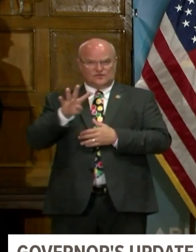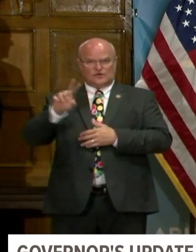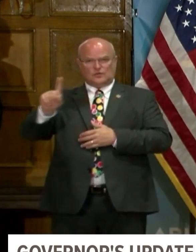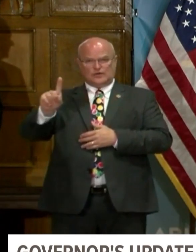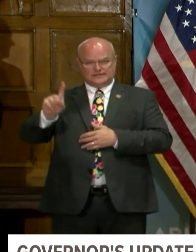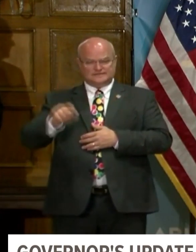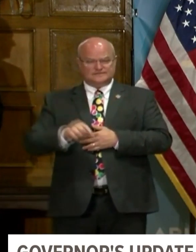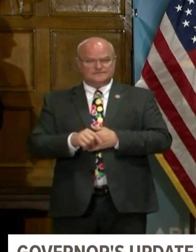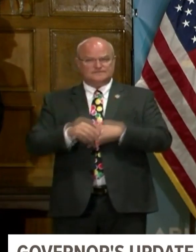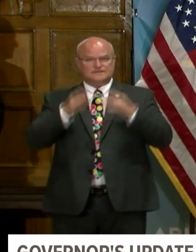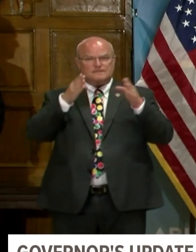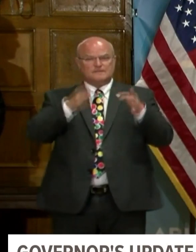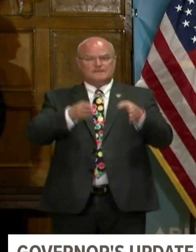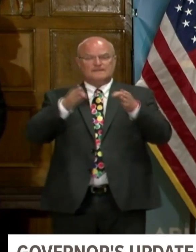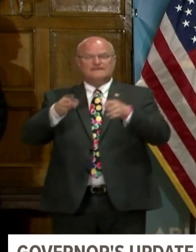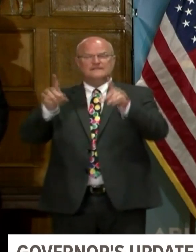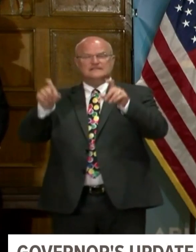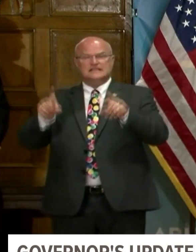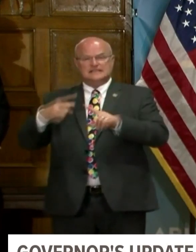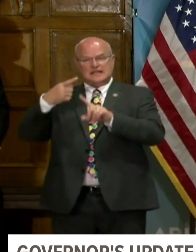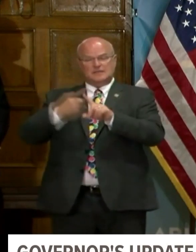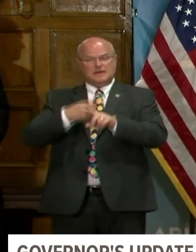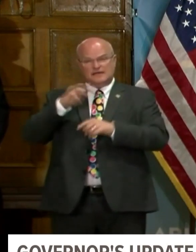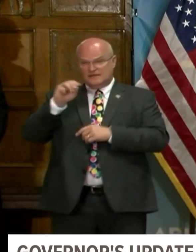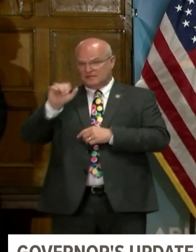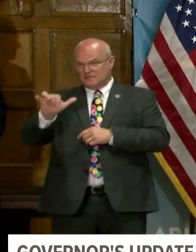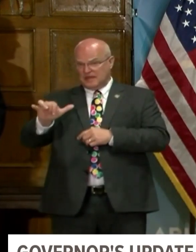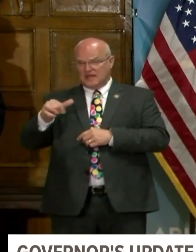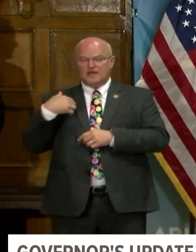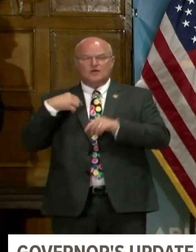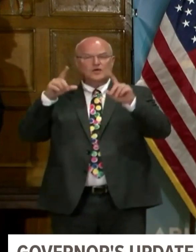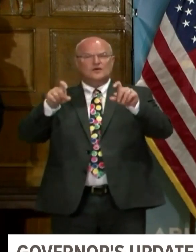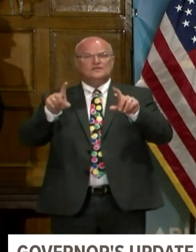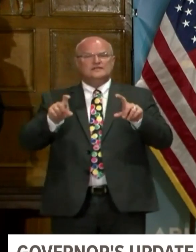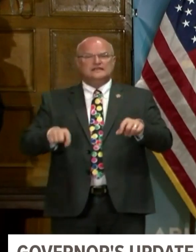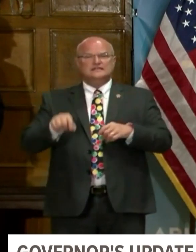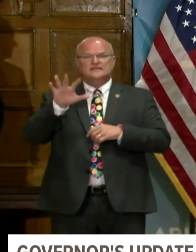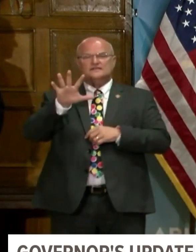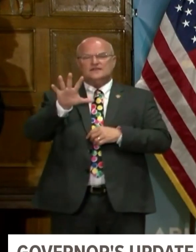102,041 individuals. In the month of May, we've tested